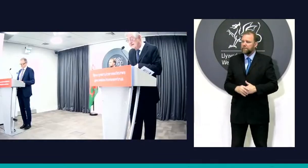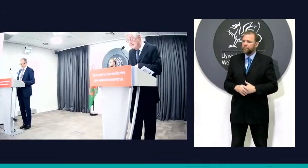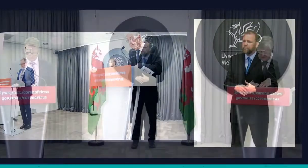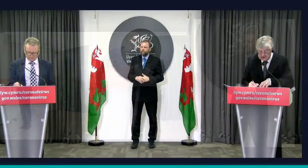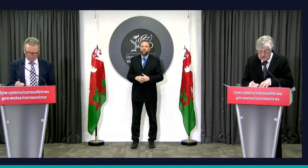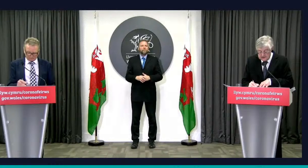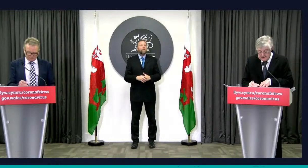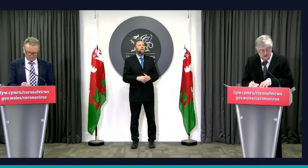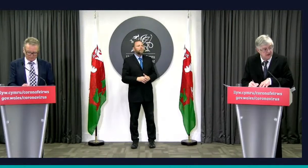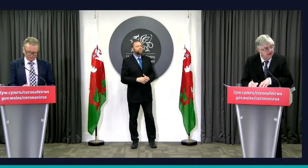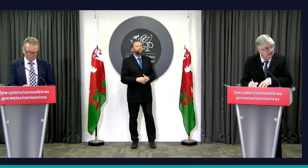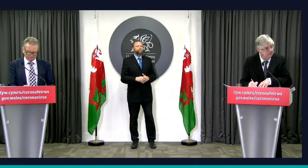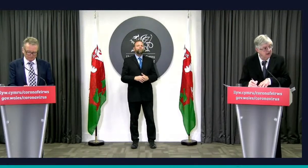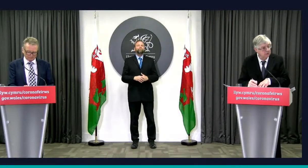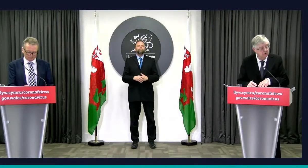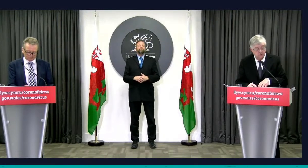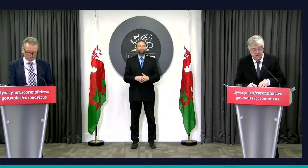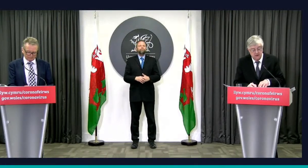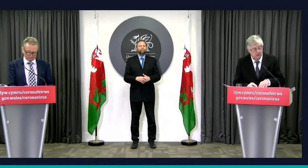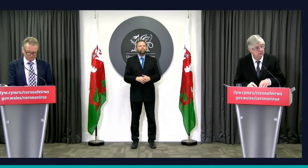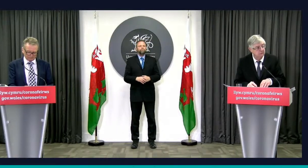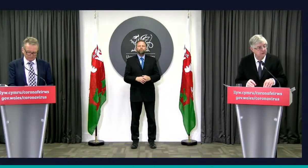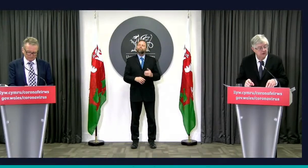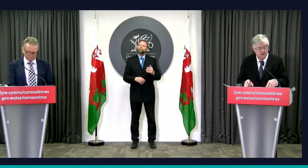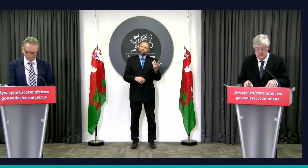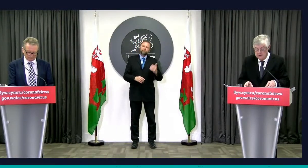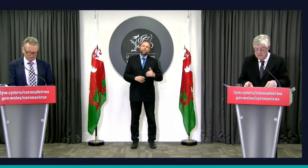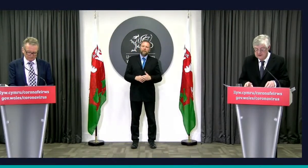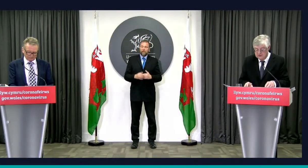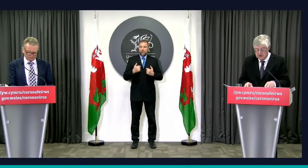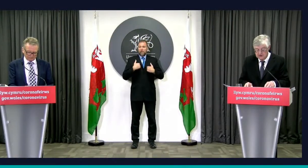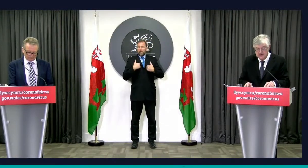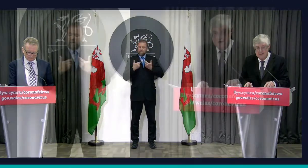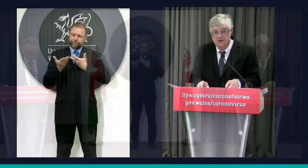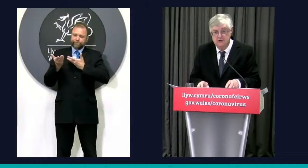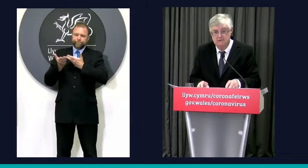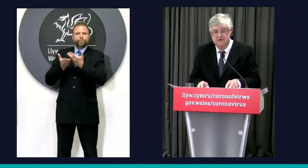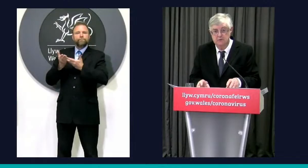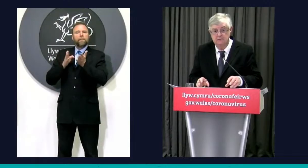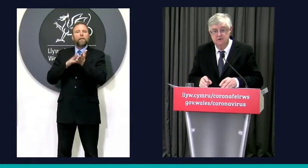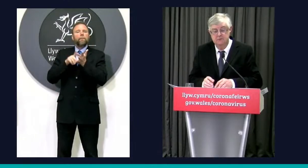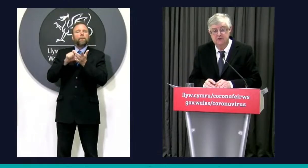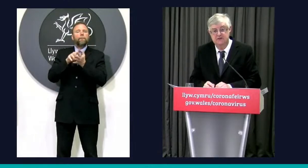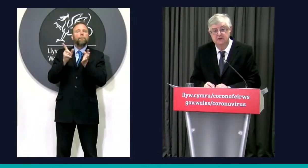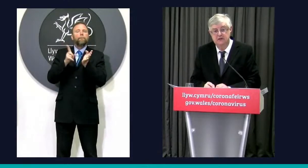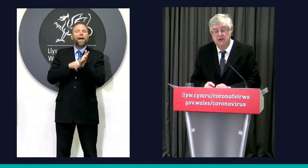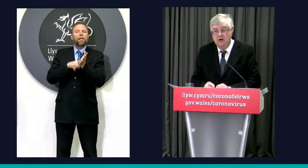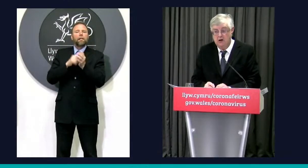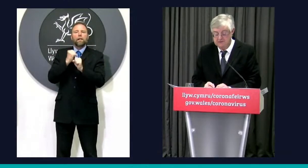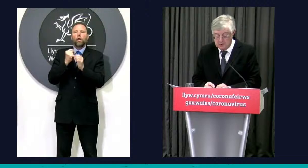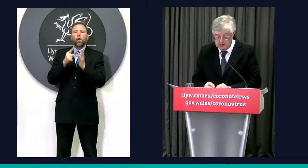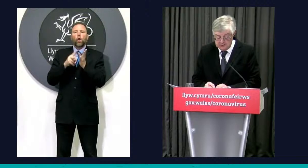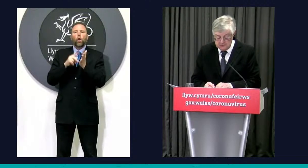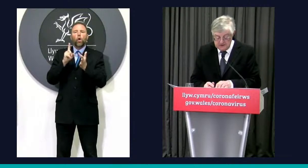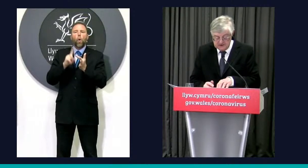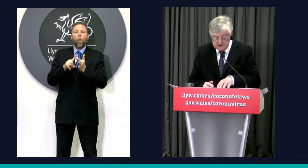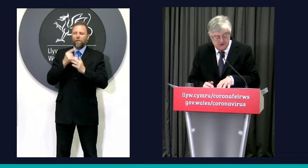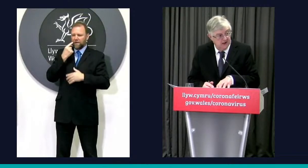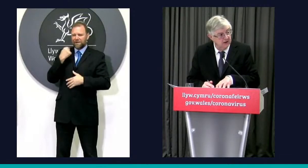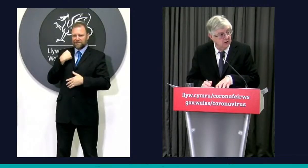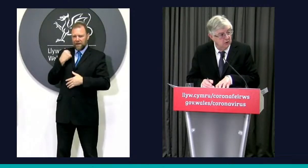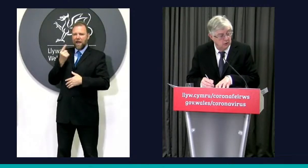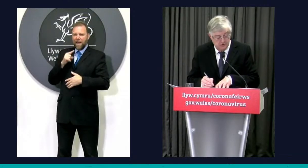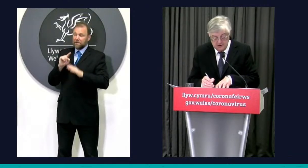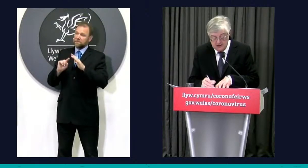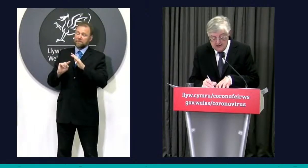I discussed this yesterday evening with Michael Gove, the Minister in charge of the Cabinet Office, and with the First Minister of Scotland and